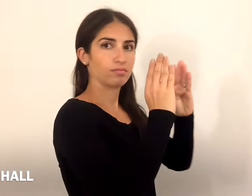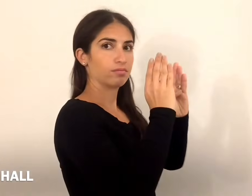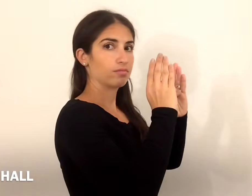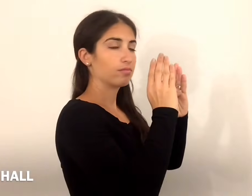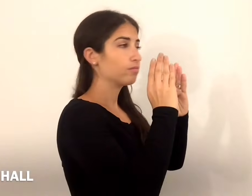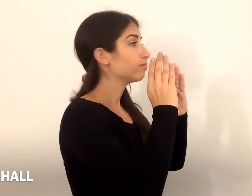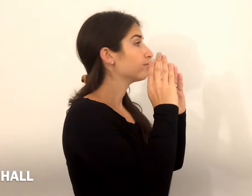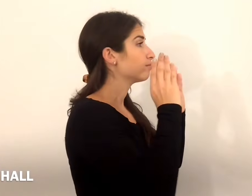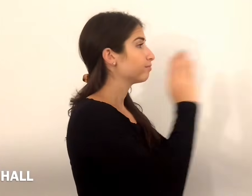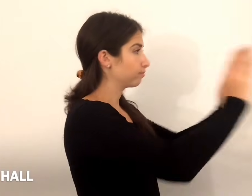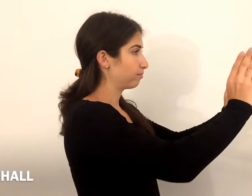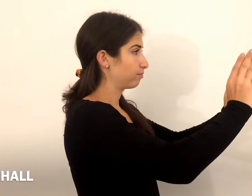hall.